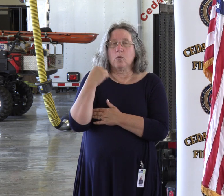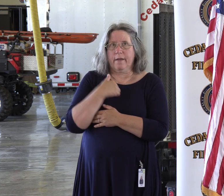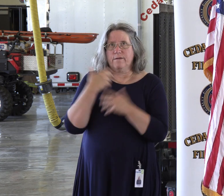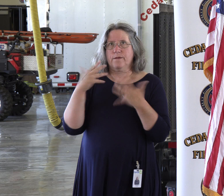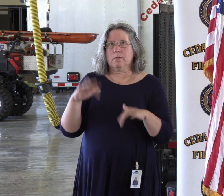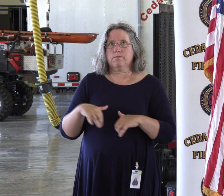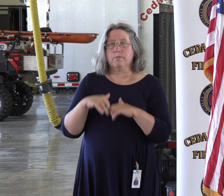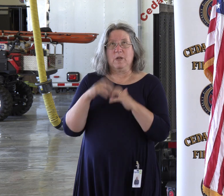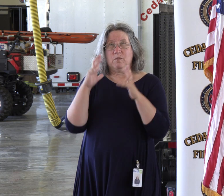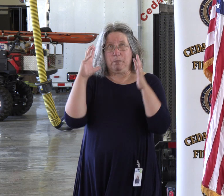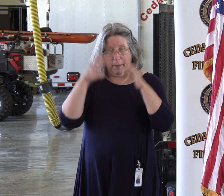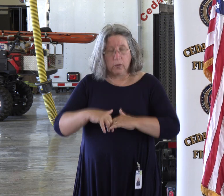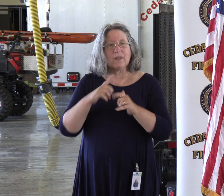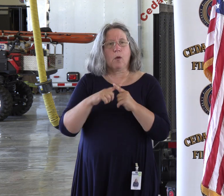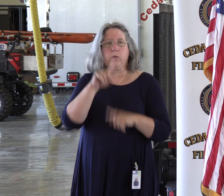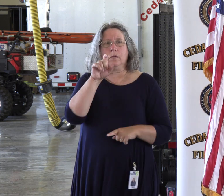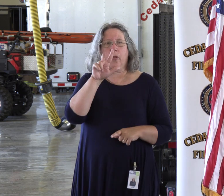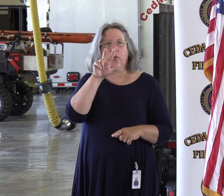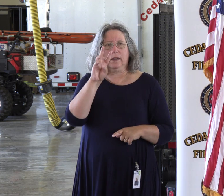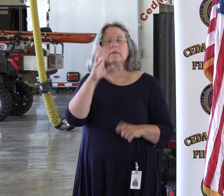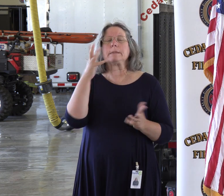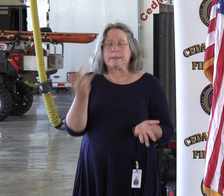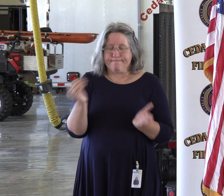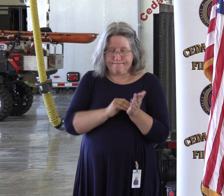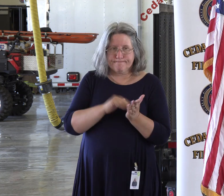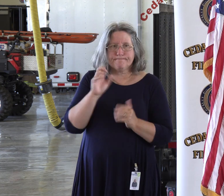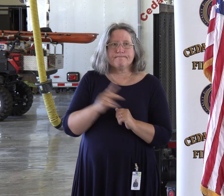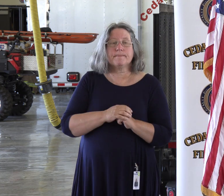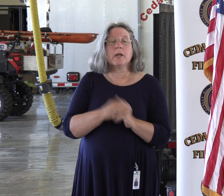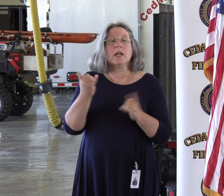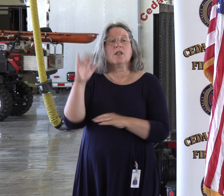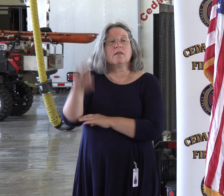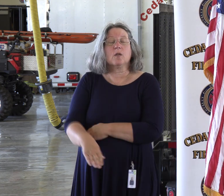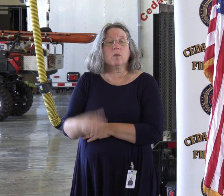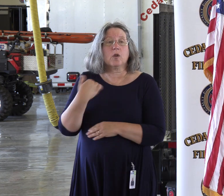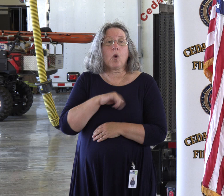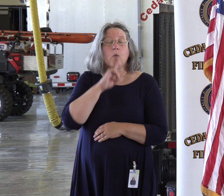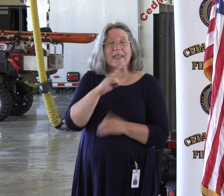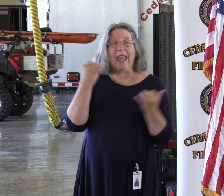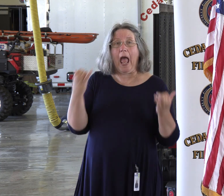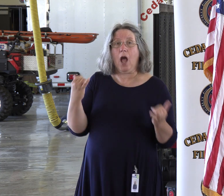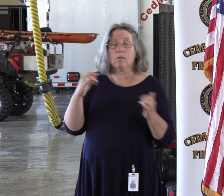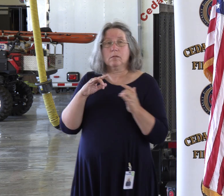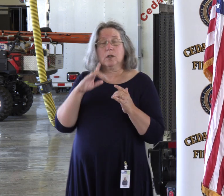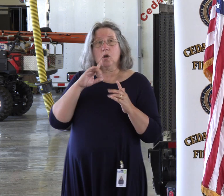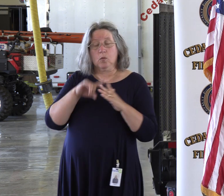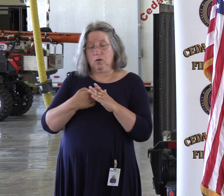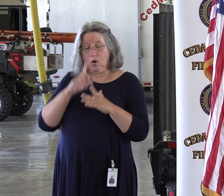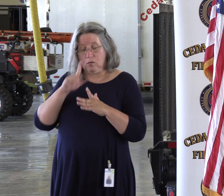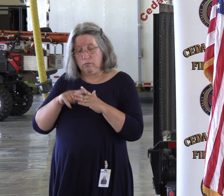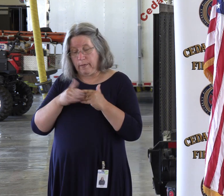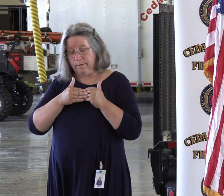restored. After this week, we will also begin focusing on re-energizing our pedestrian signals to increase pedestrian